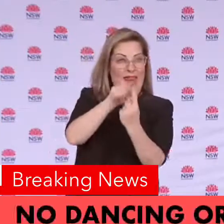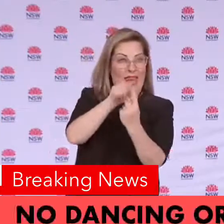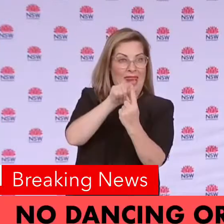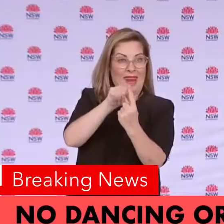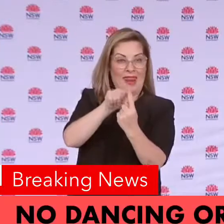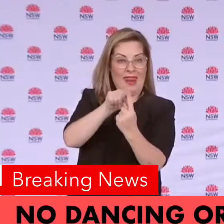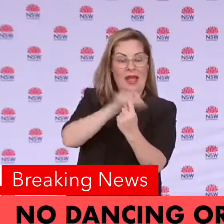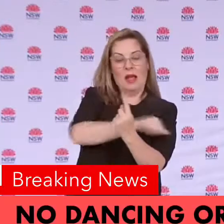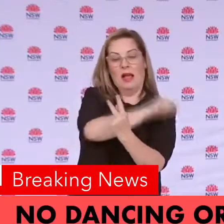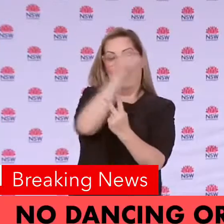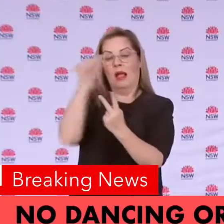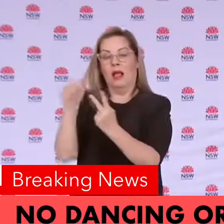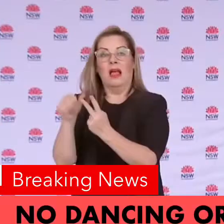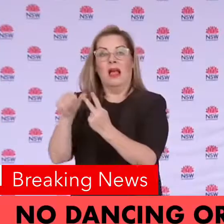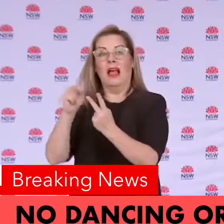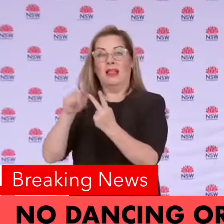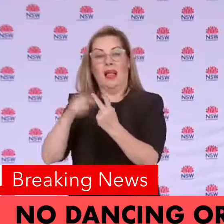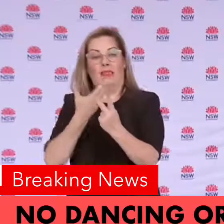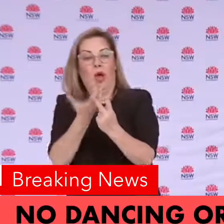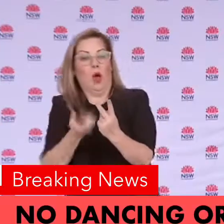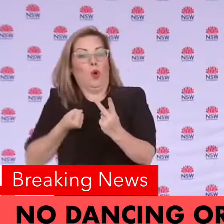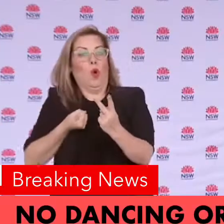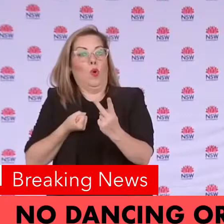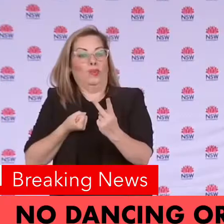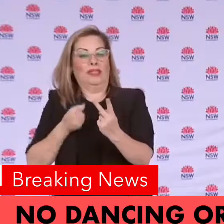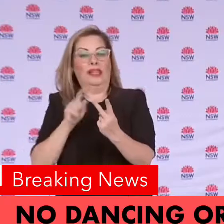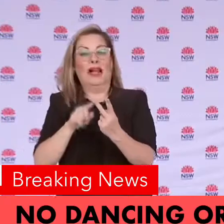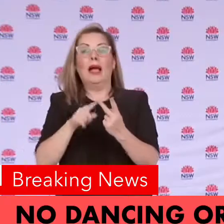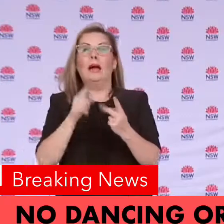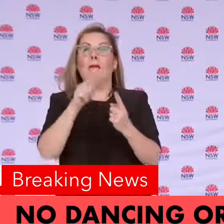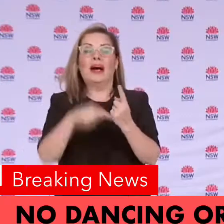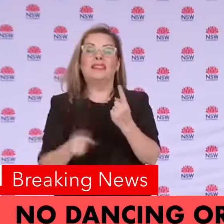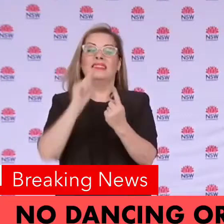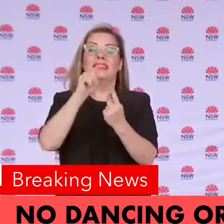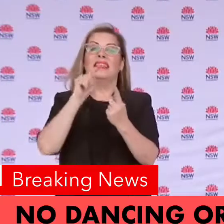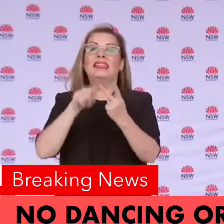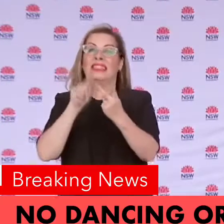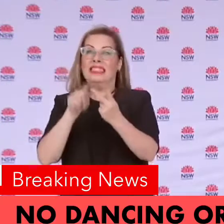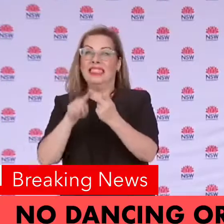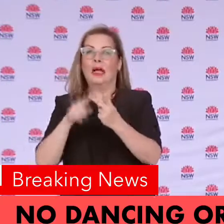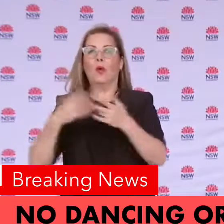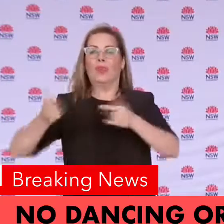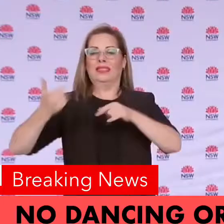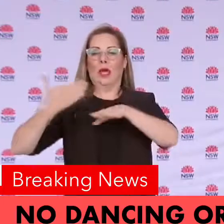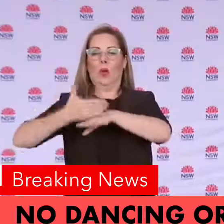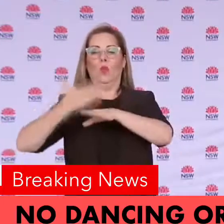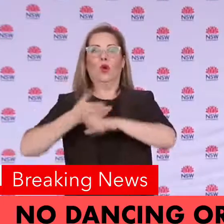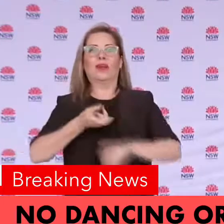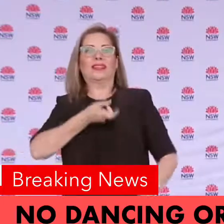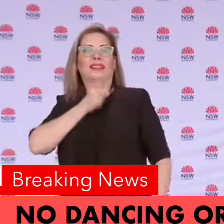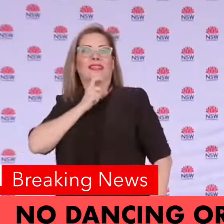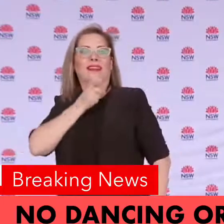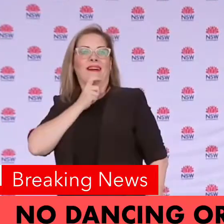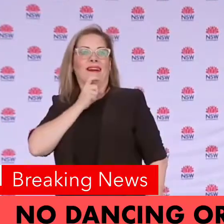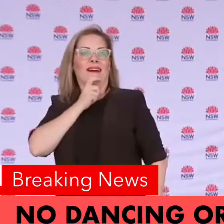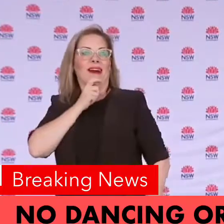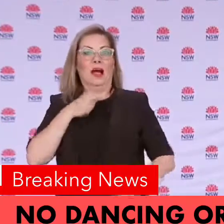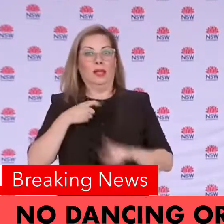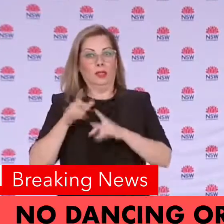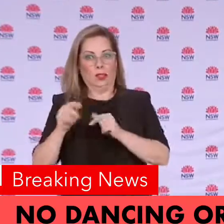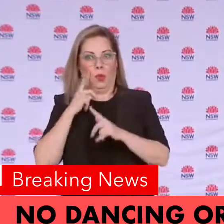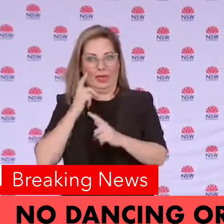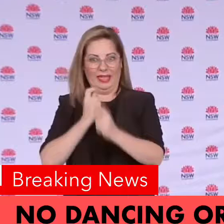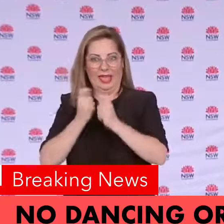attendees at that dinner are being tested, but we're also investigating how the contact between the first and second person occurred, because